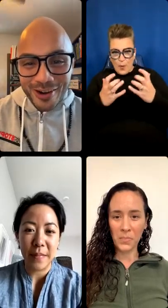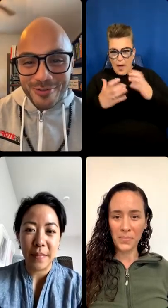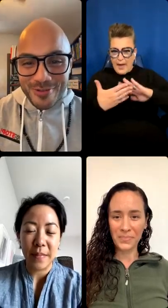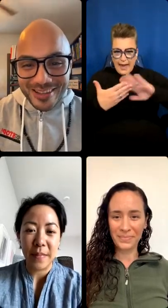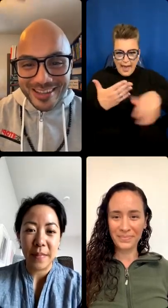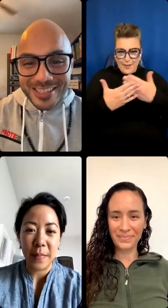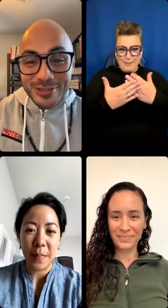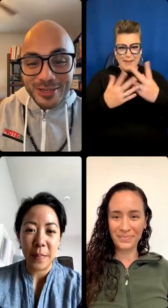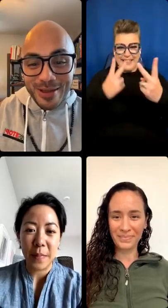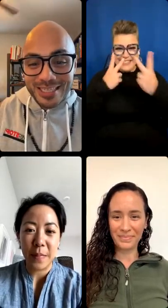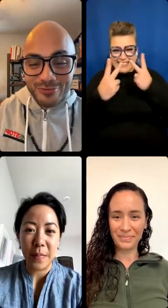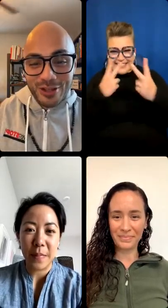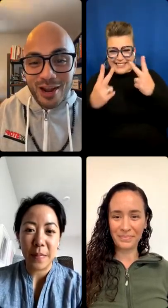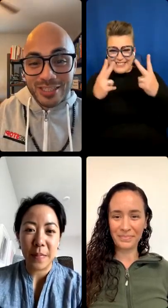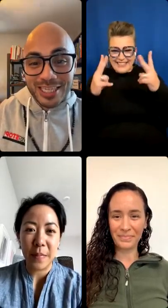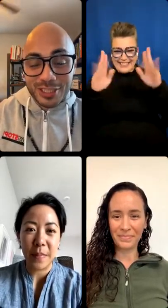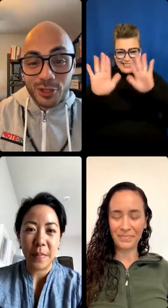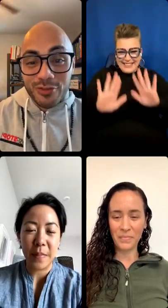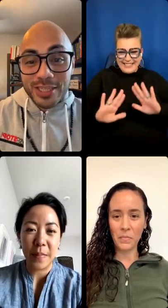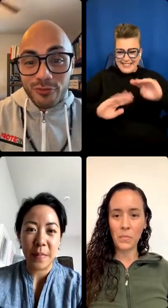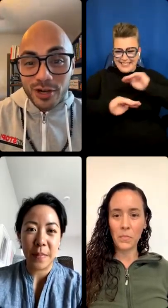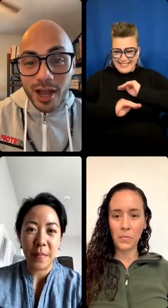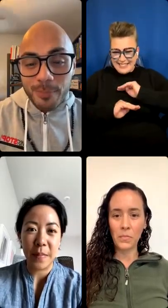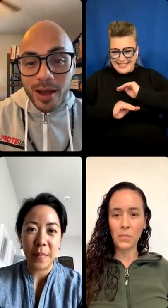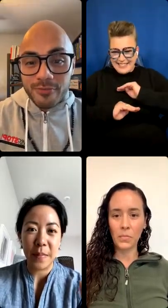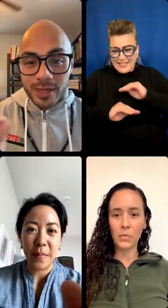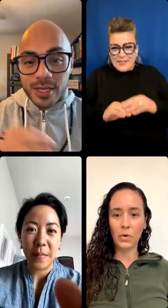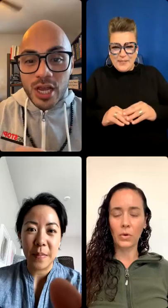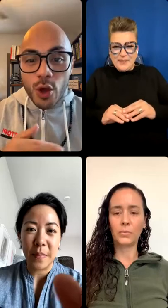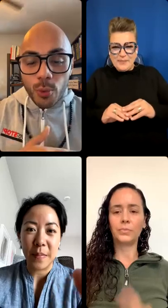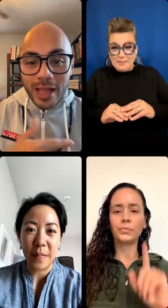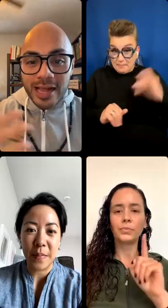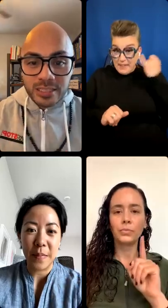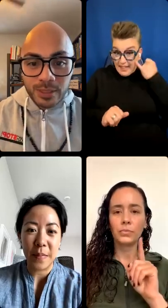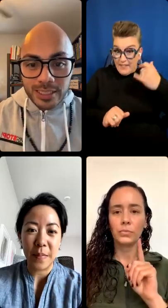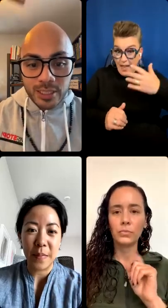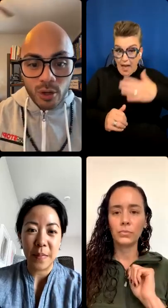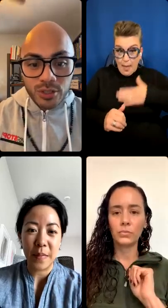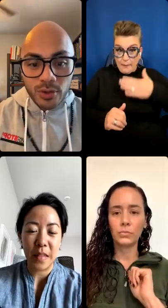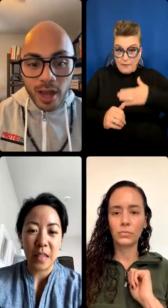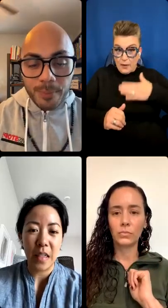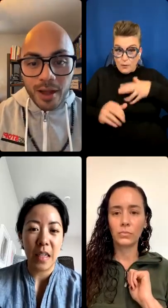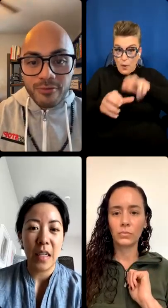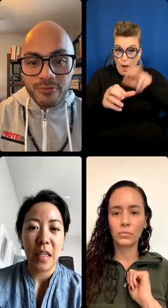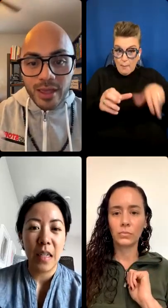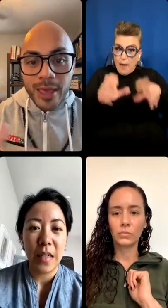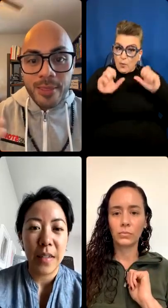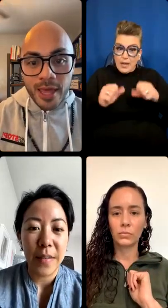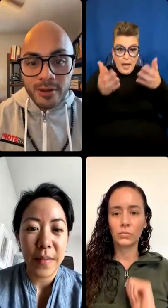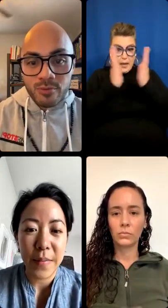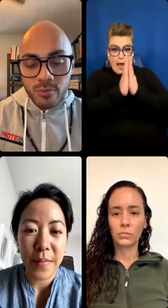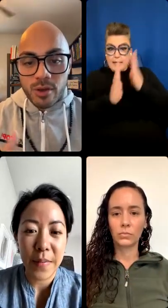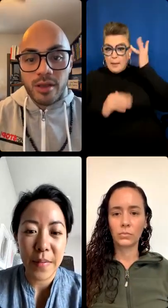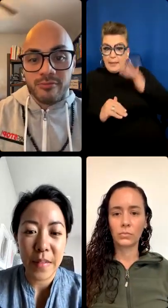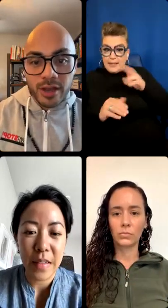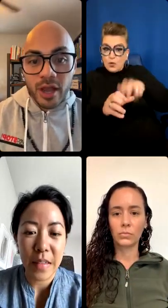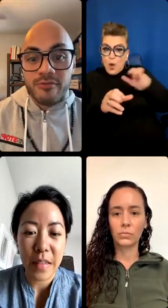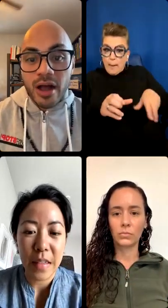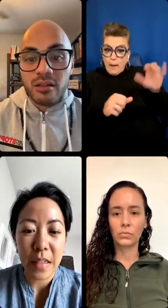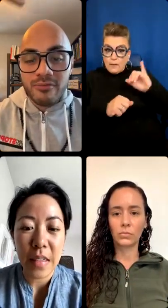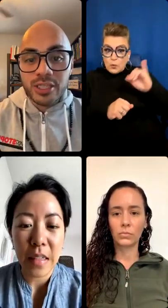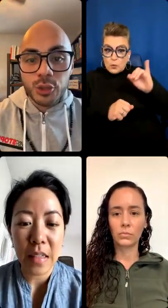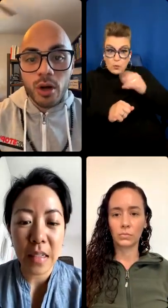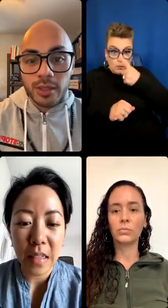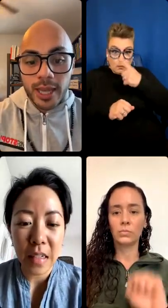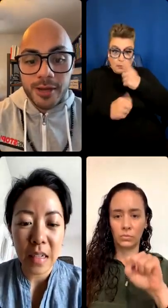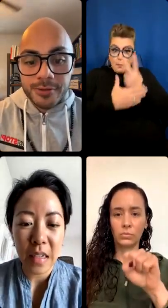we are suited best for the conversation. So if it's helpful to hop off, then we'll ask Melissa to also hop off, and then